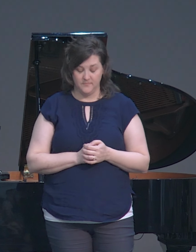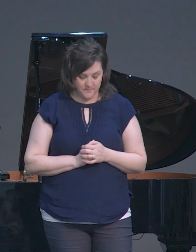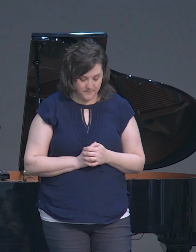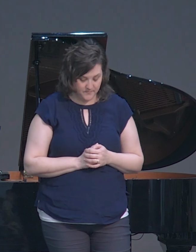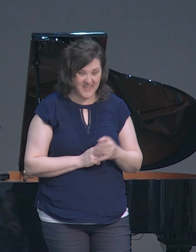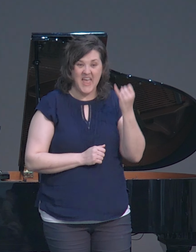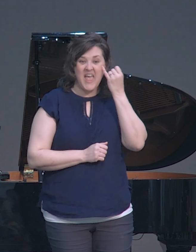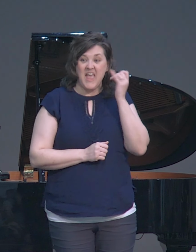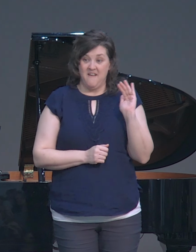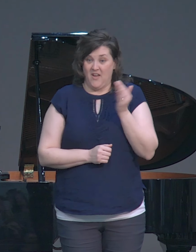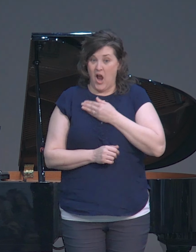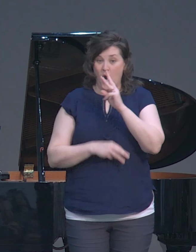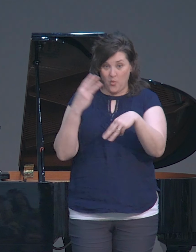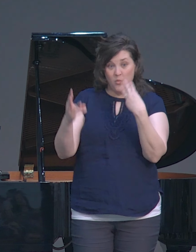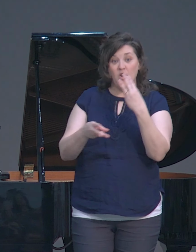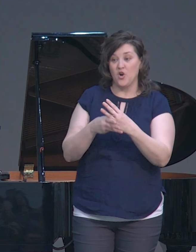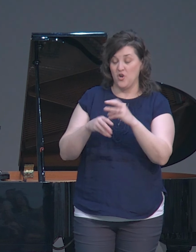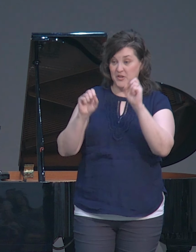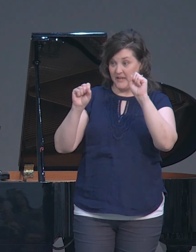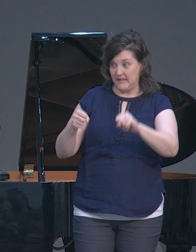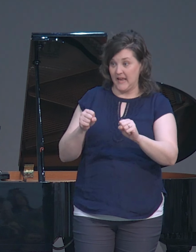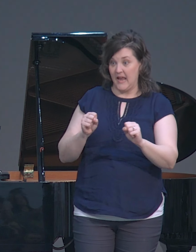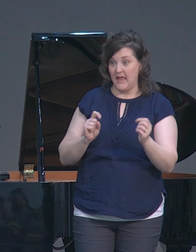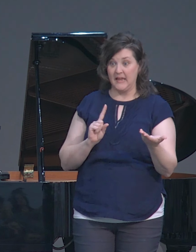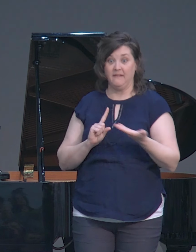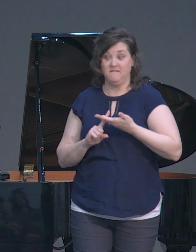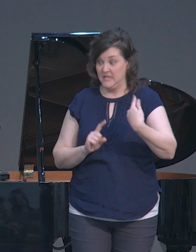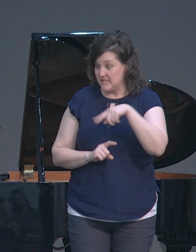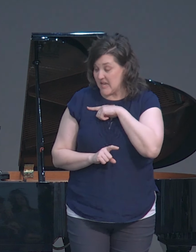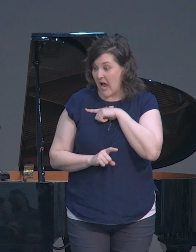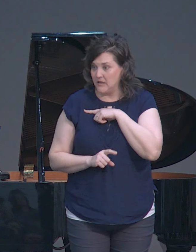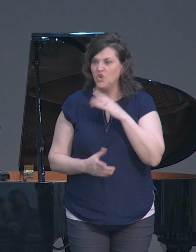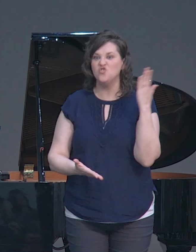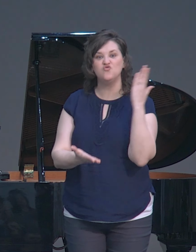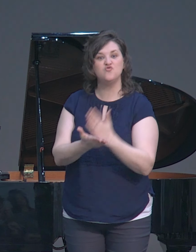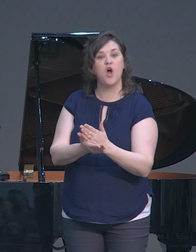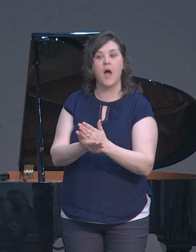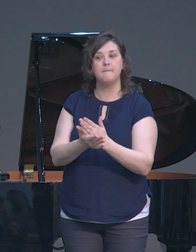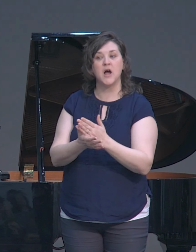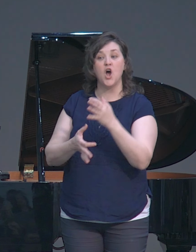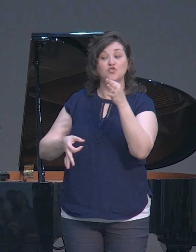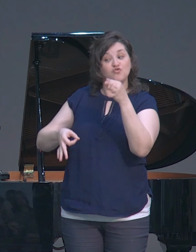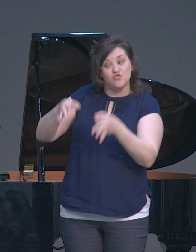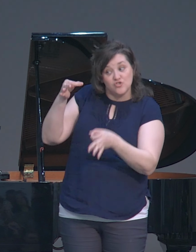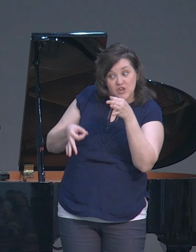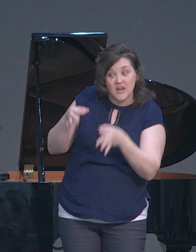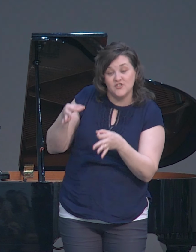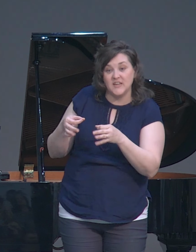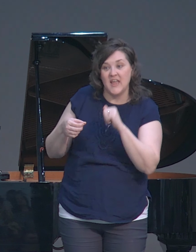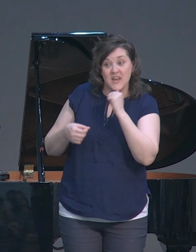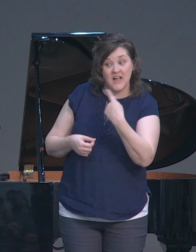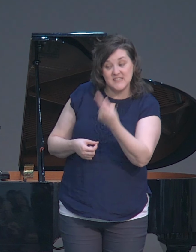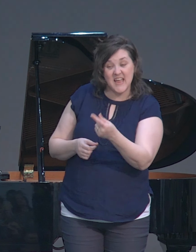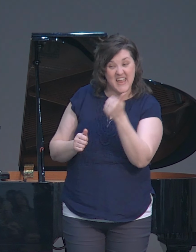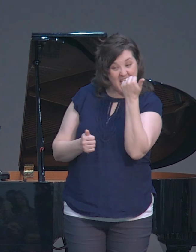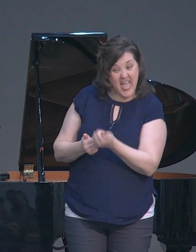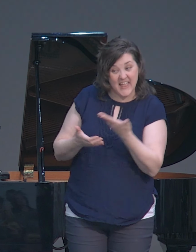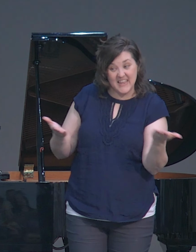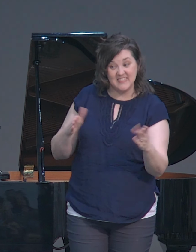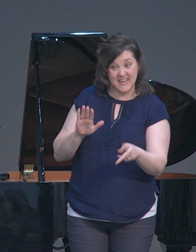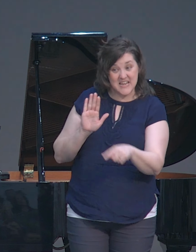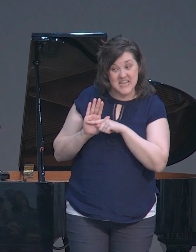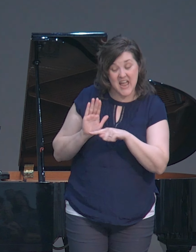And if our world can get us to stop judging by not saying anything negative and not